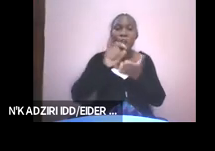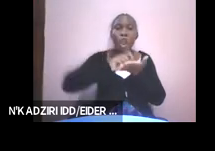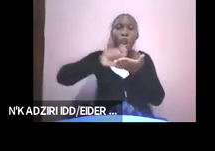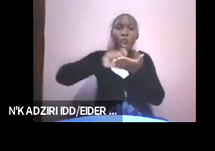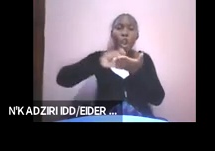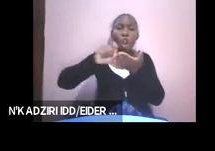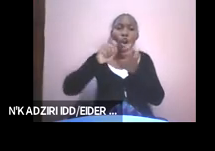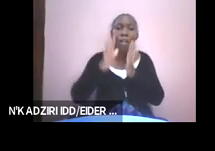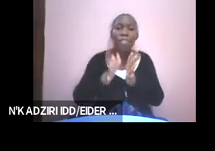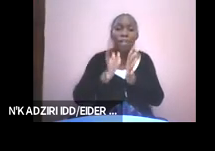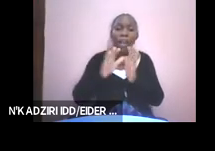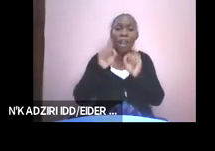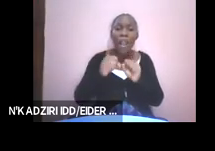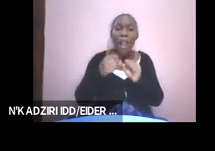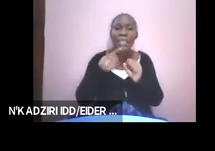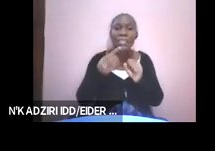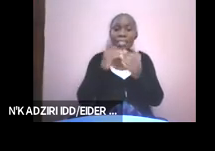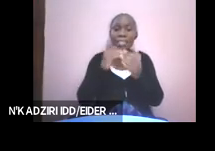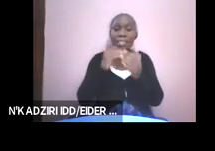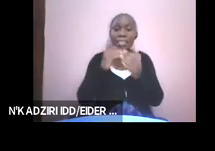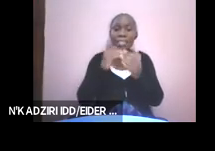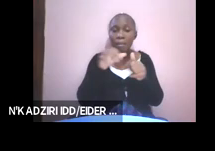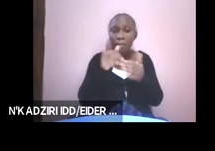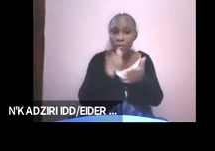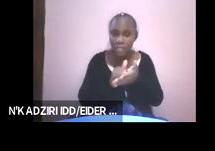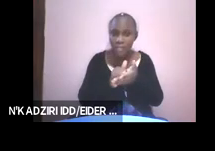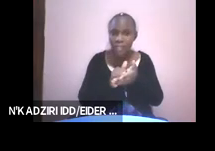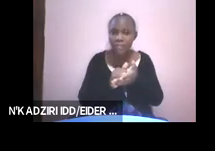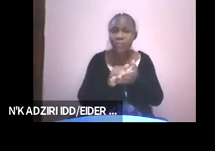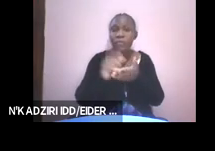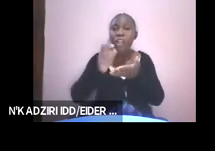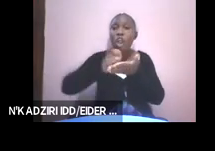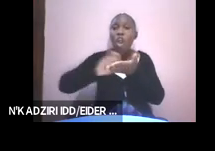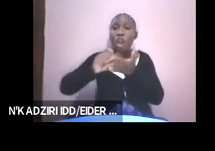Yeah, I'm happy to come in. This is a great point. I think that,